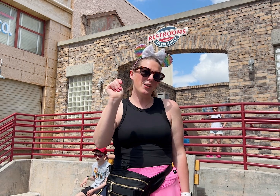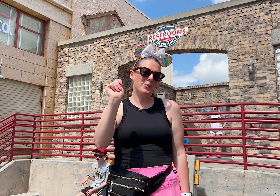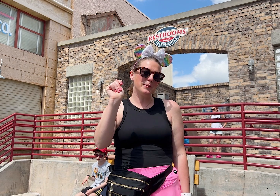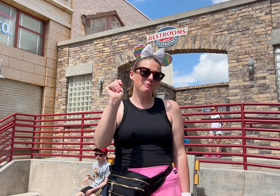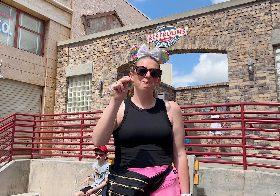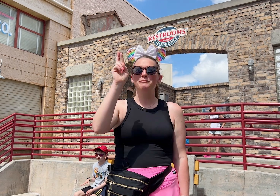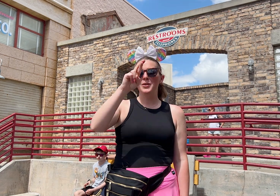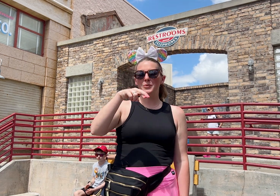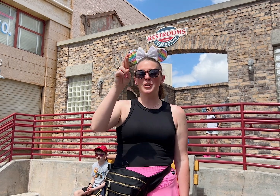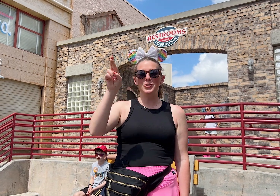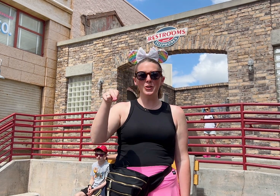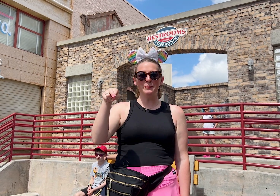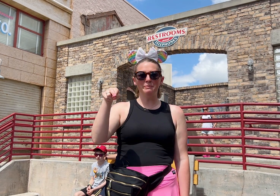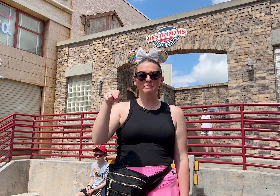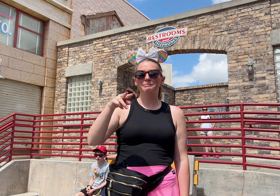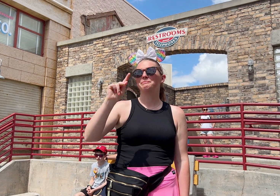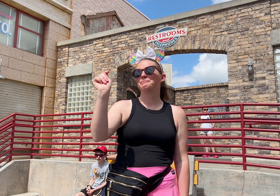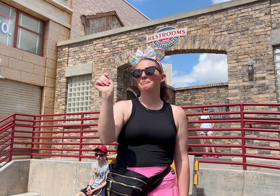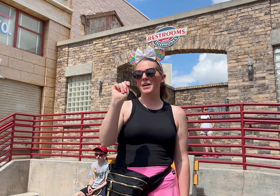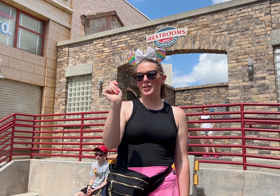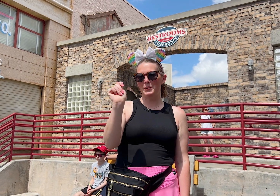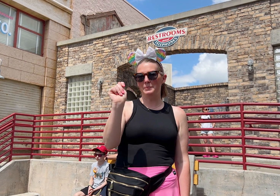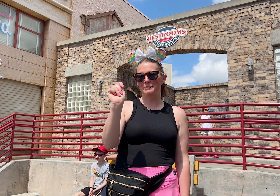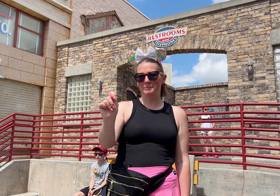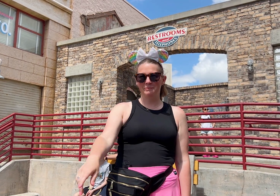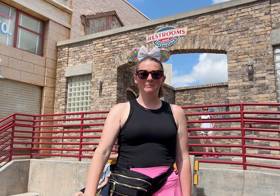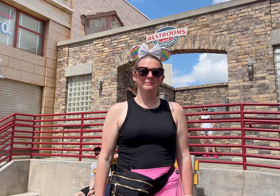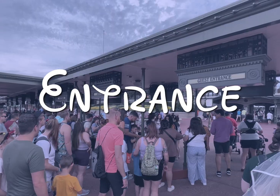bathroom. Restroom, bathroom.